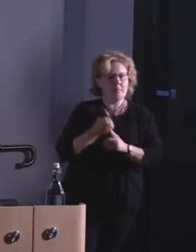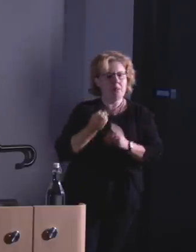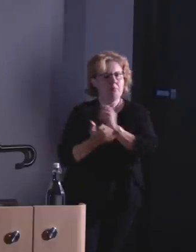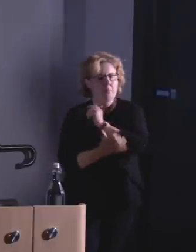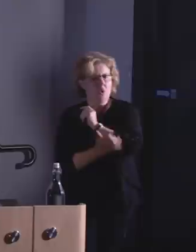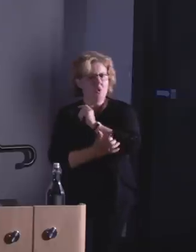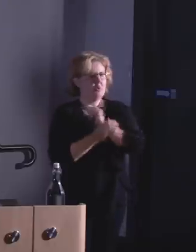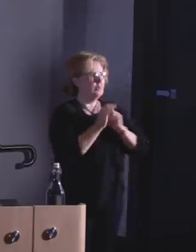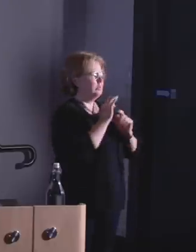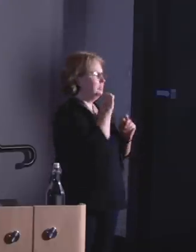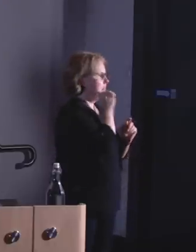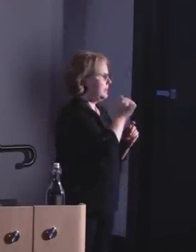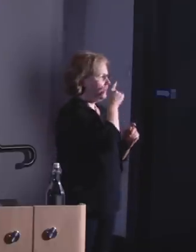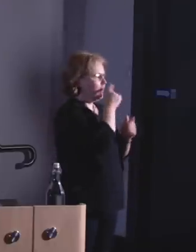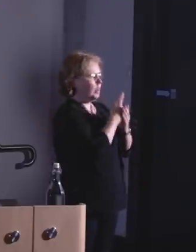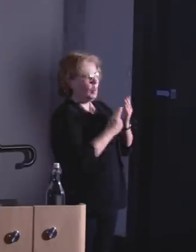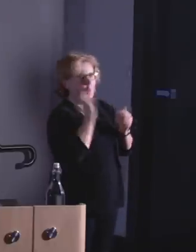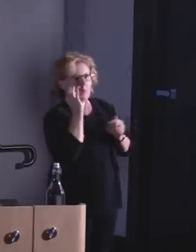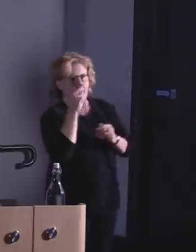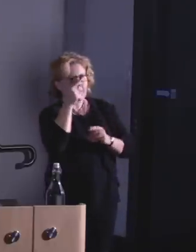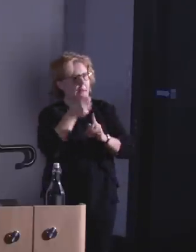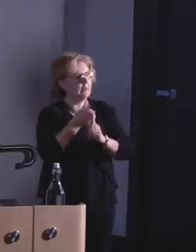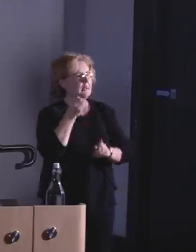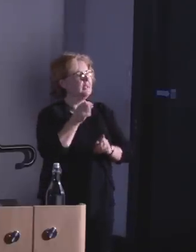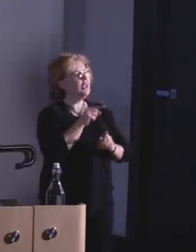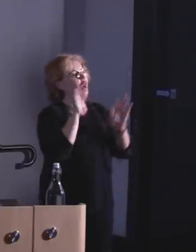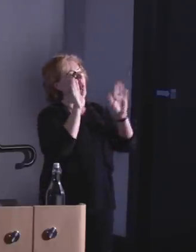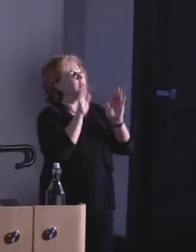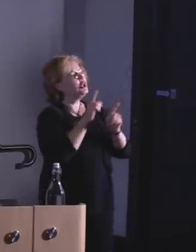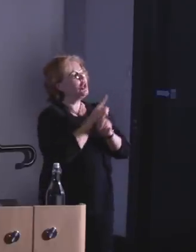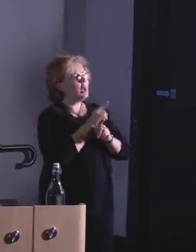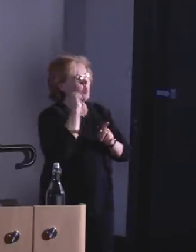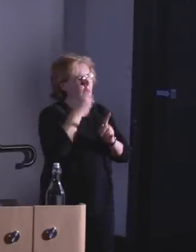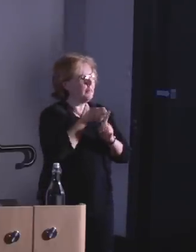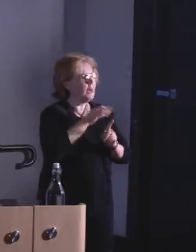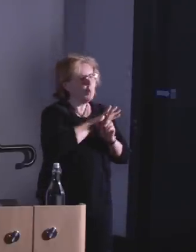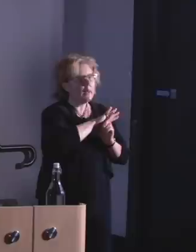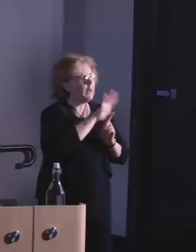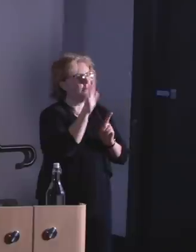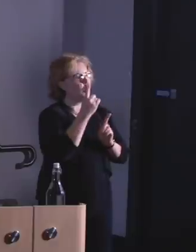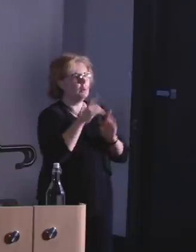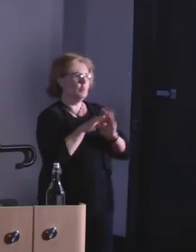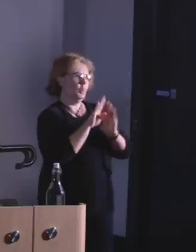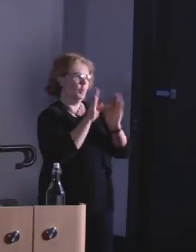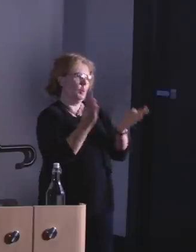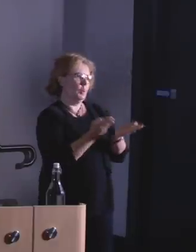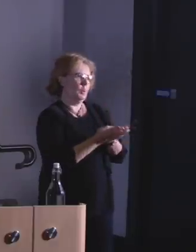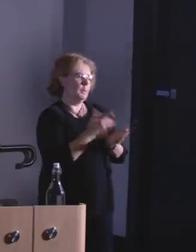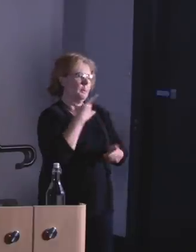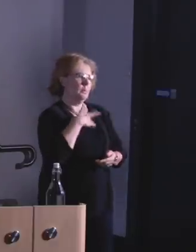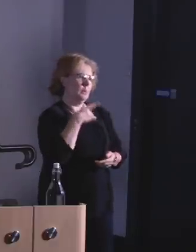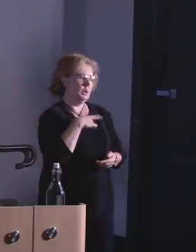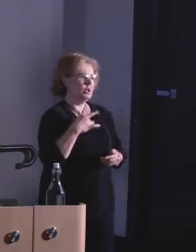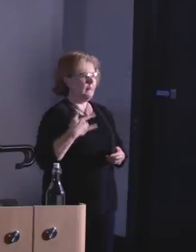people, black people or white people. It's an issue for all of us because essentially it's about